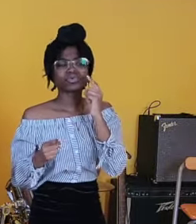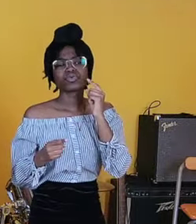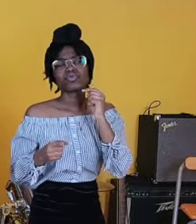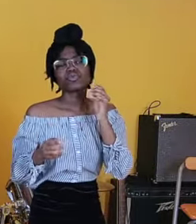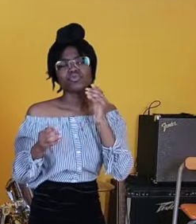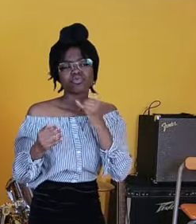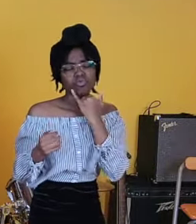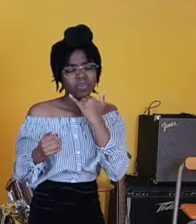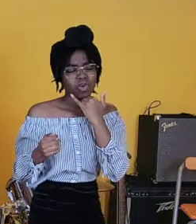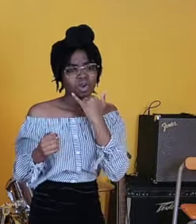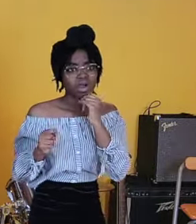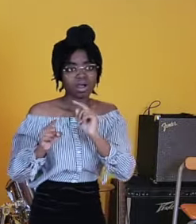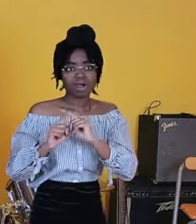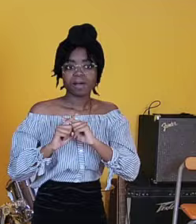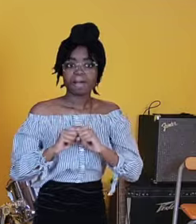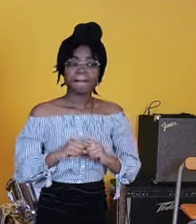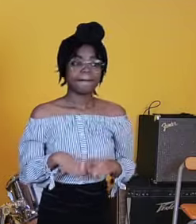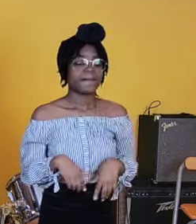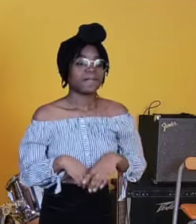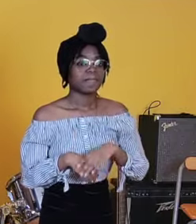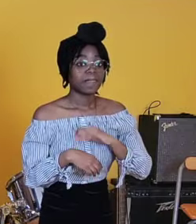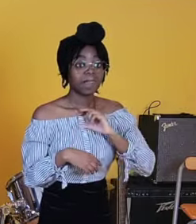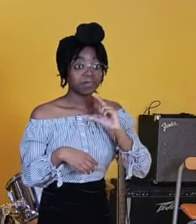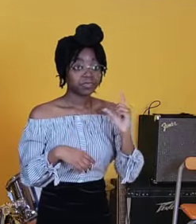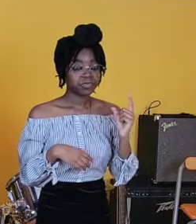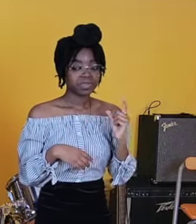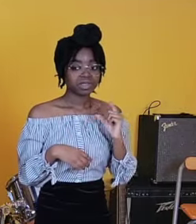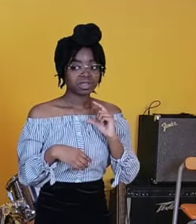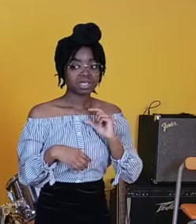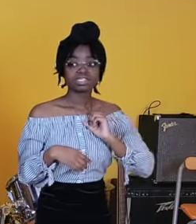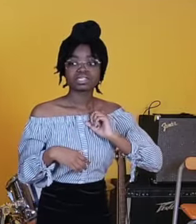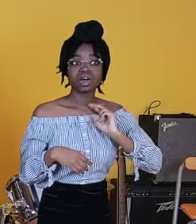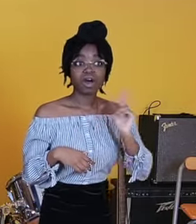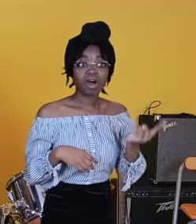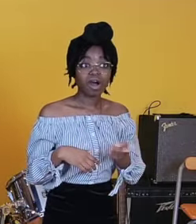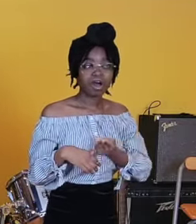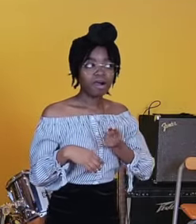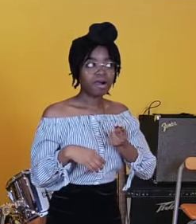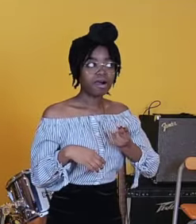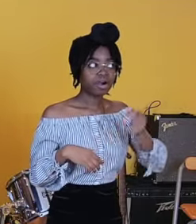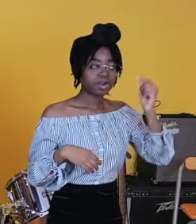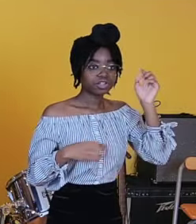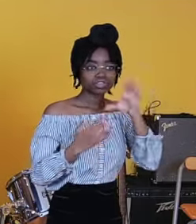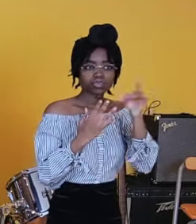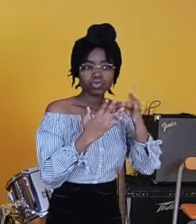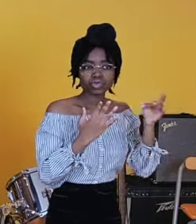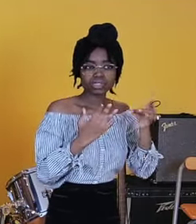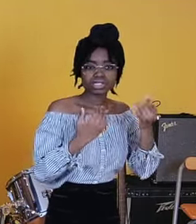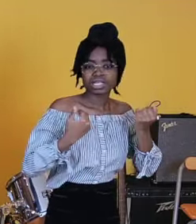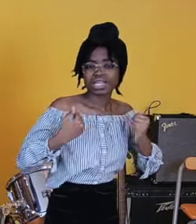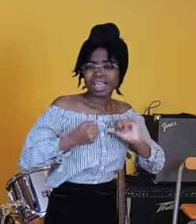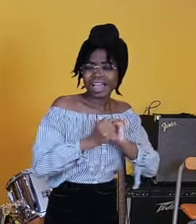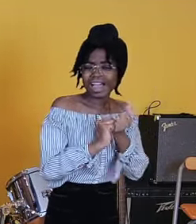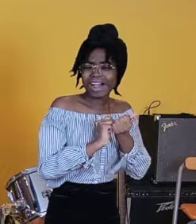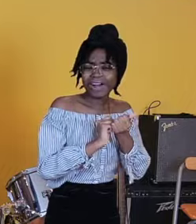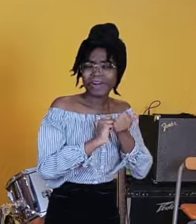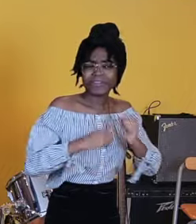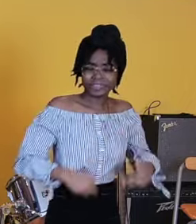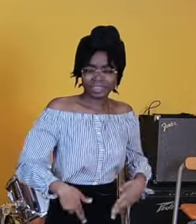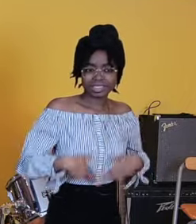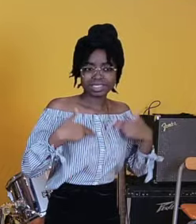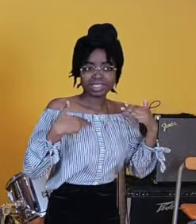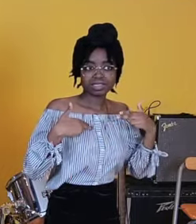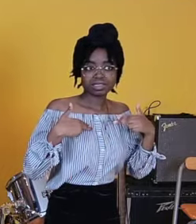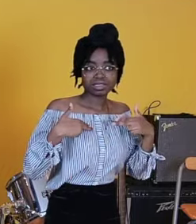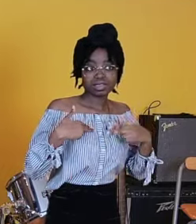are being trained. And it's up to us how we live. So that's why we see in the family, a father and a mother will